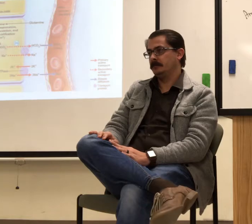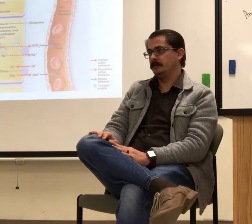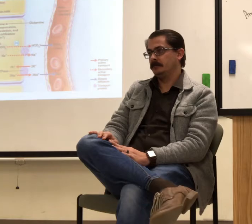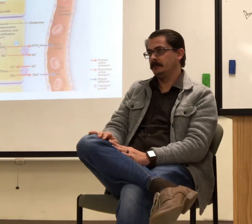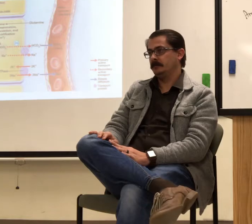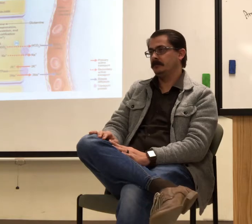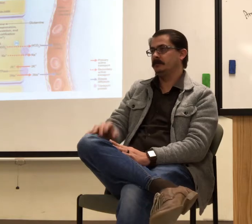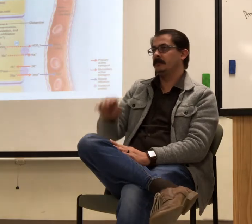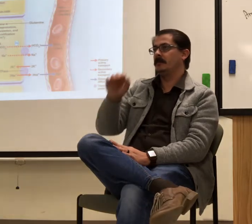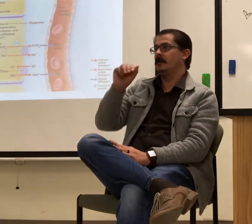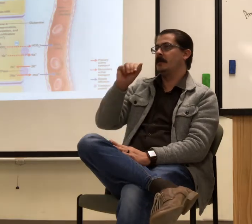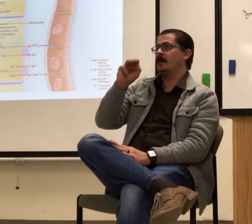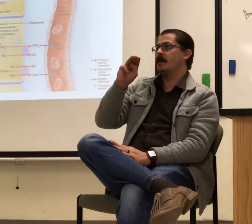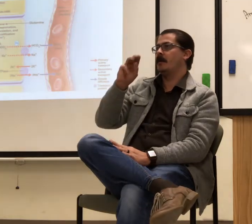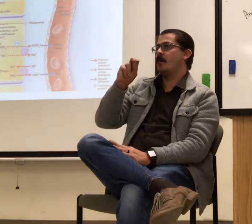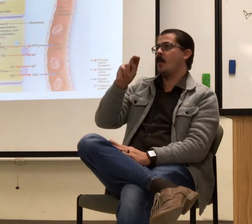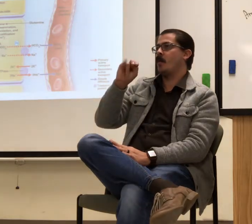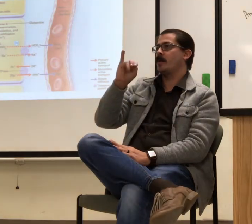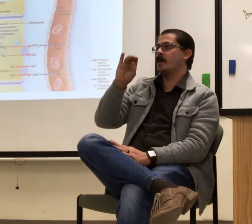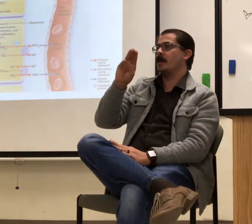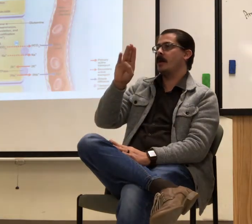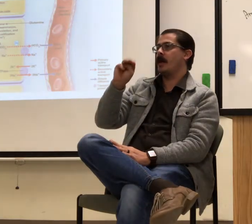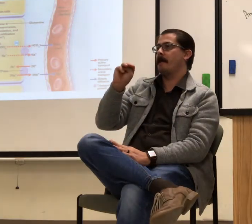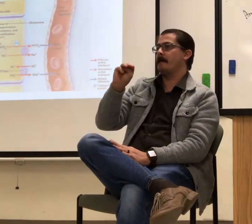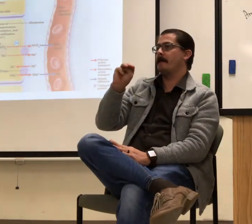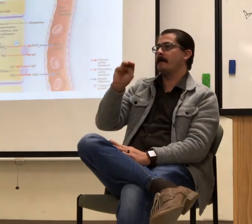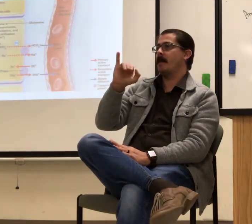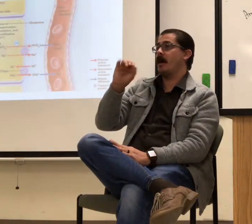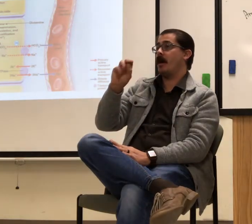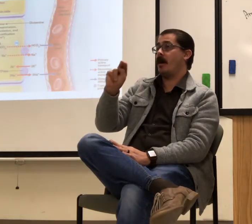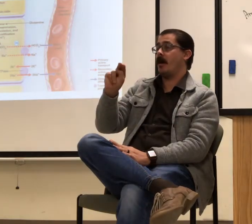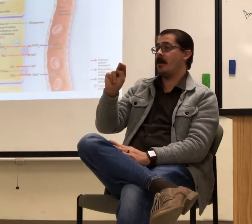The ammonium ion, think of it as